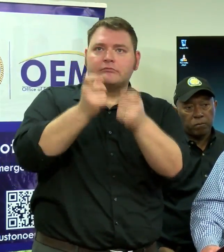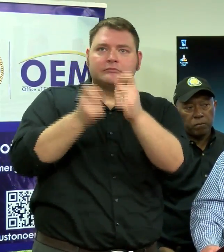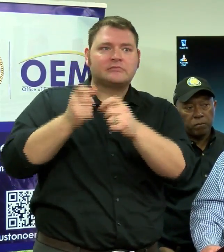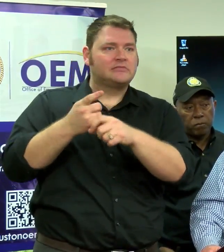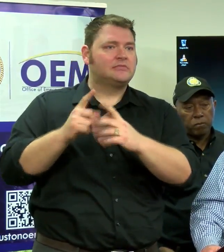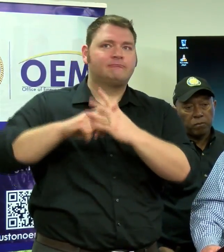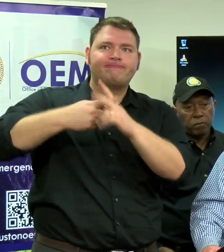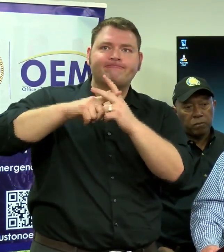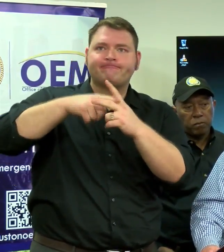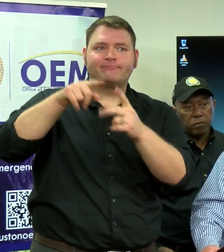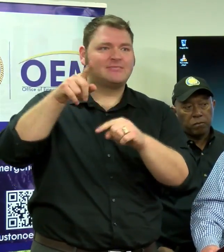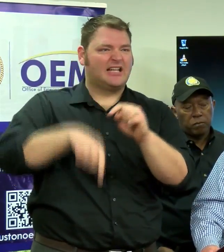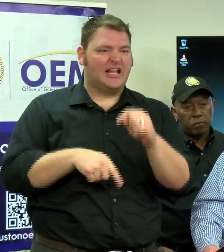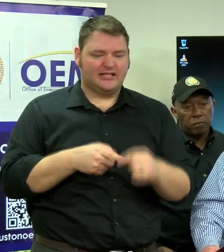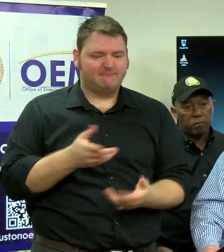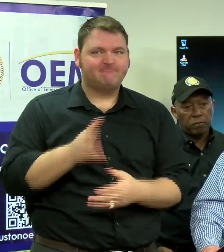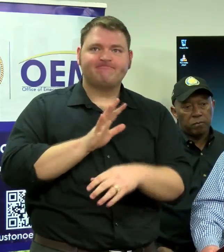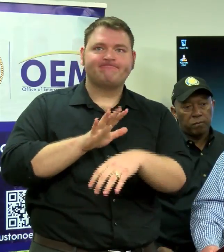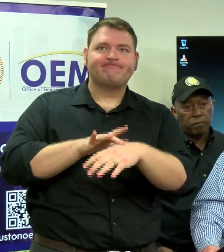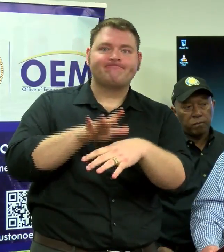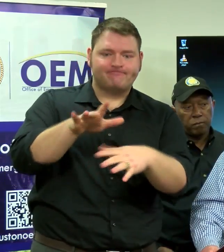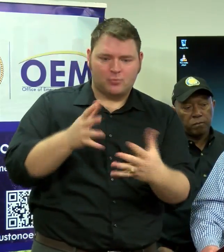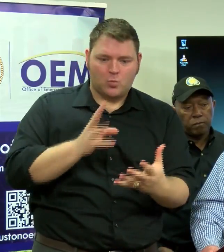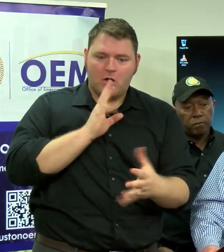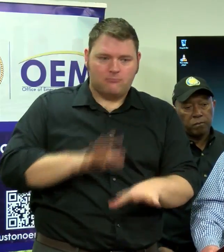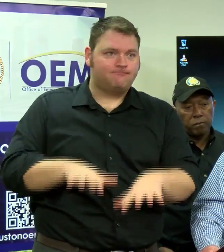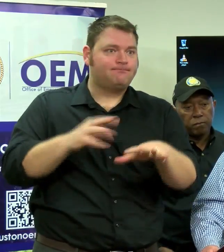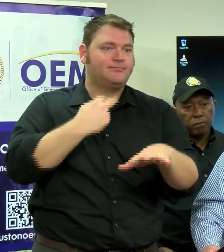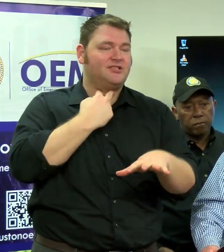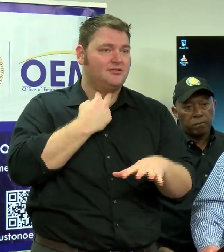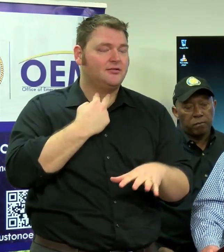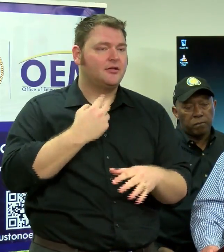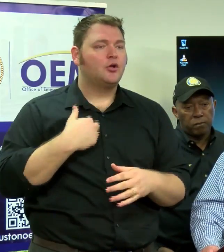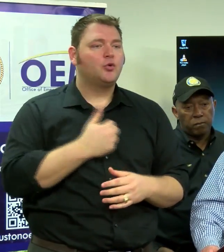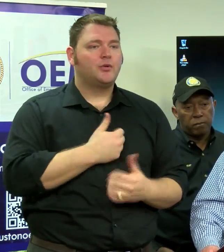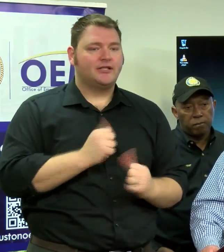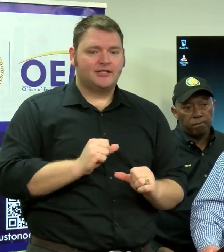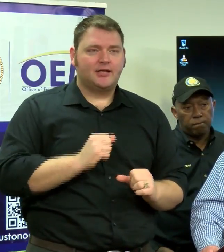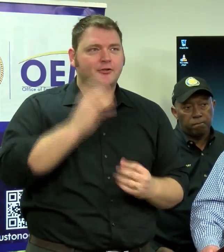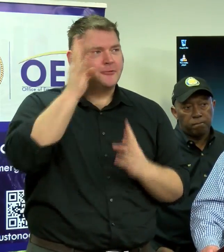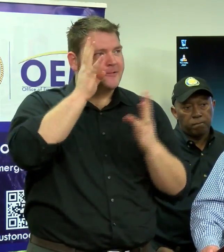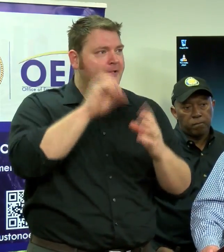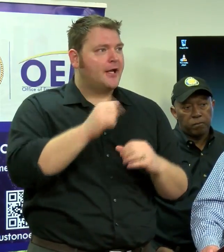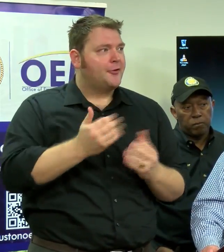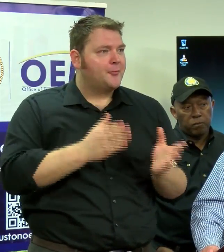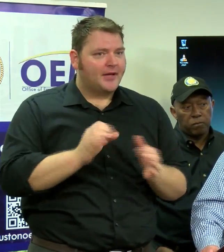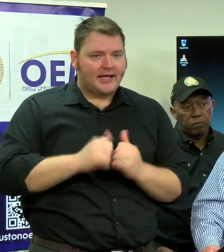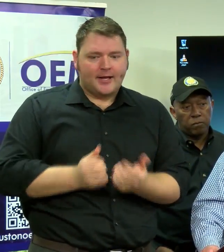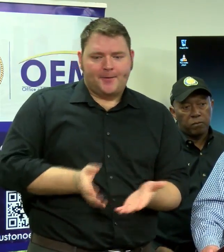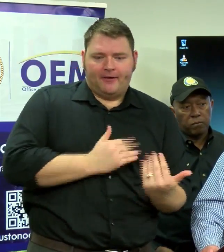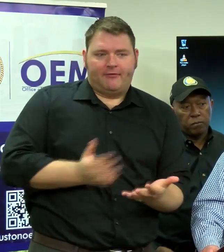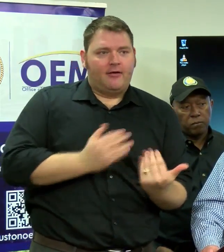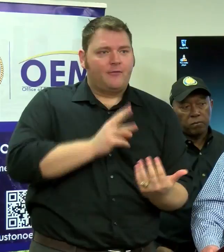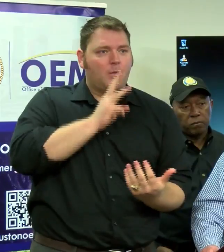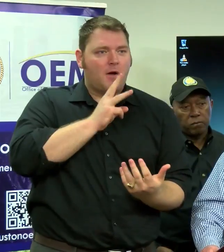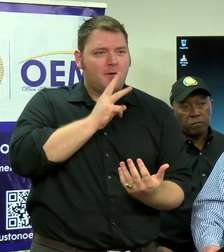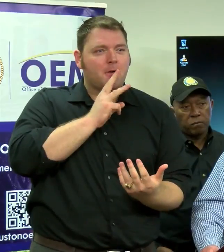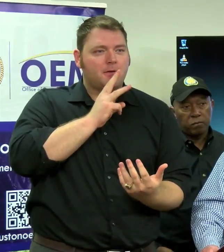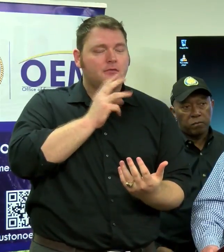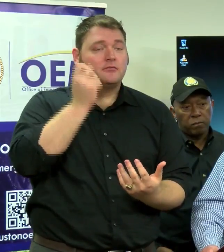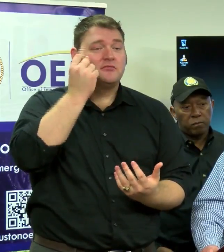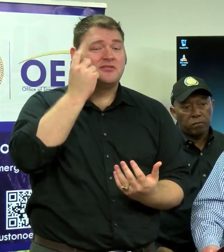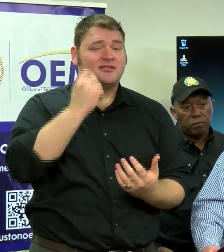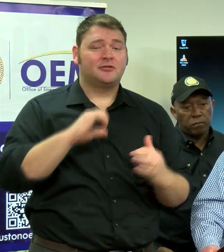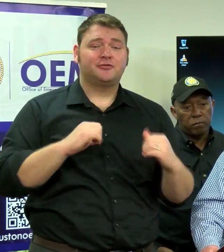We're continuing to come up with potential solutions to pump that water out. The challenge is we've got to run it a